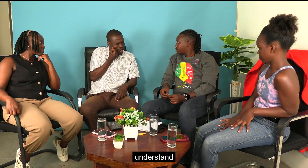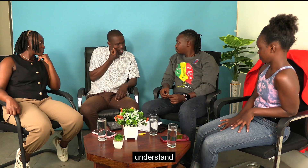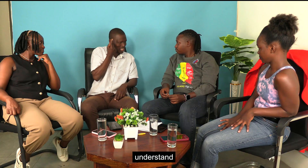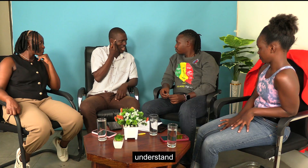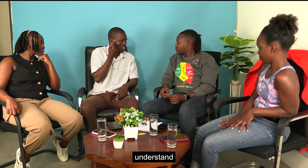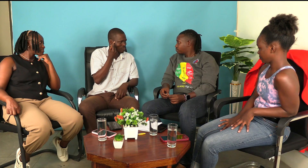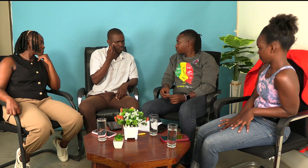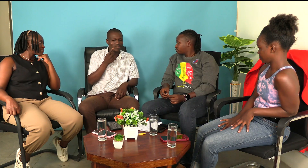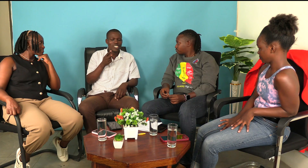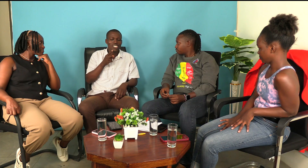one man must understand